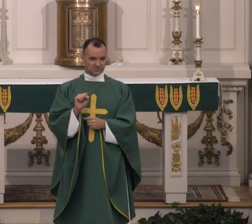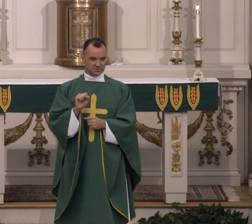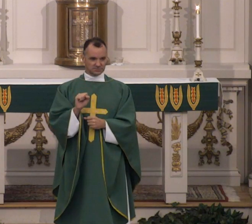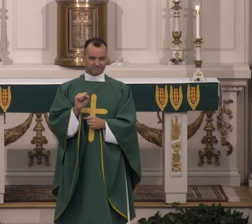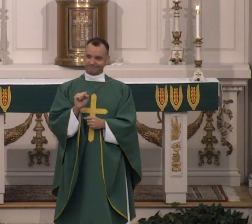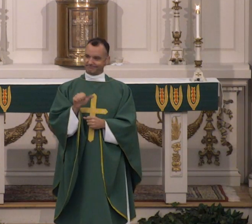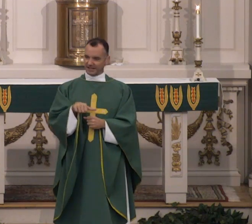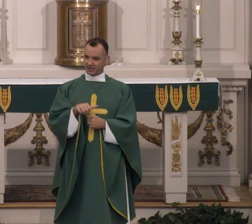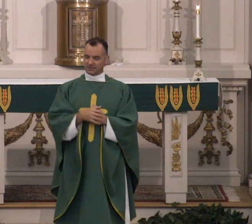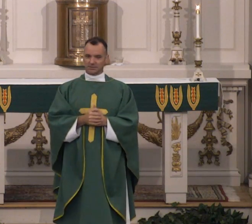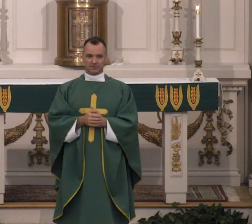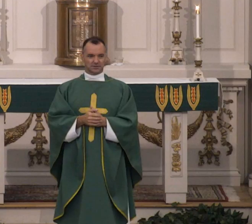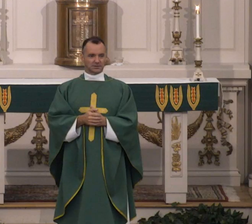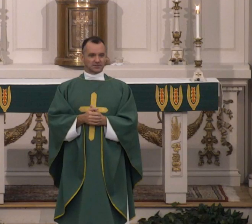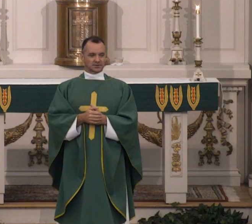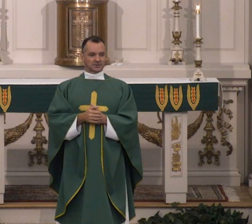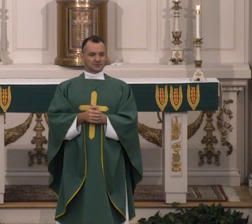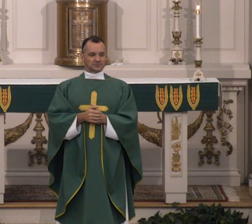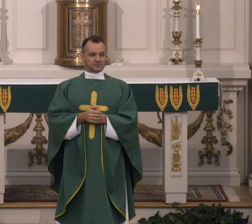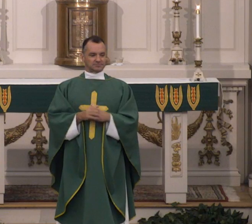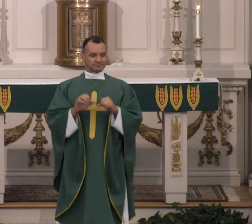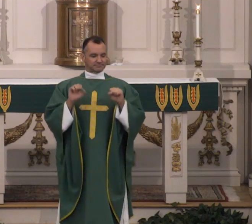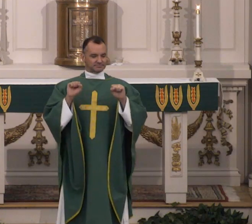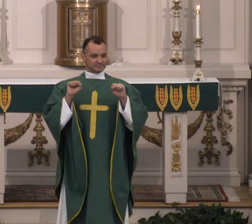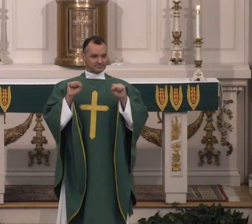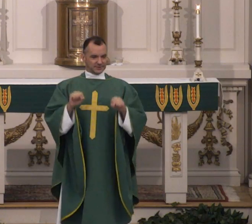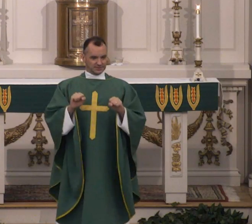And that is the good news.